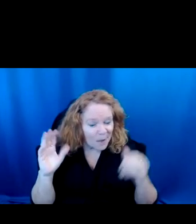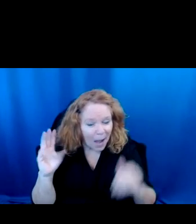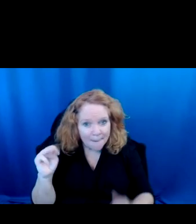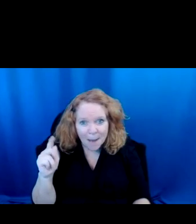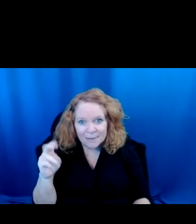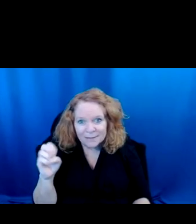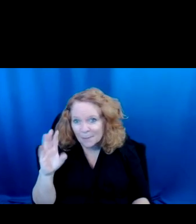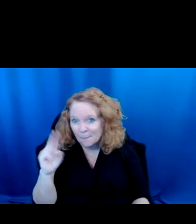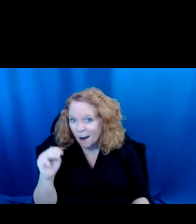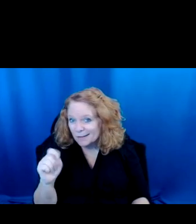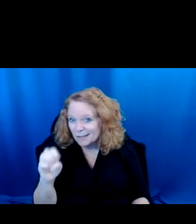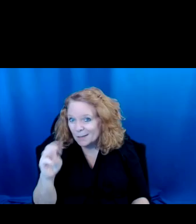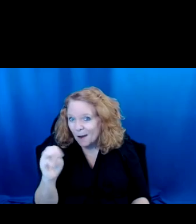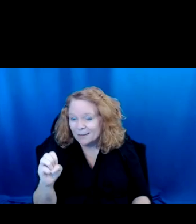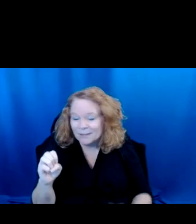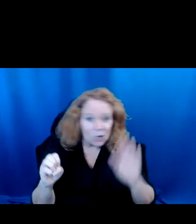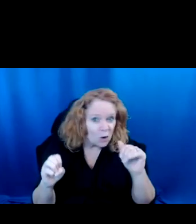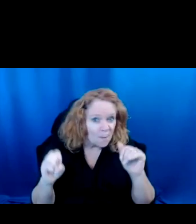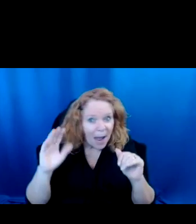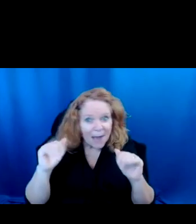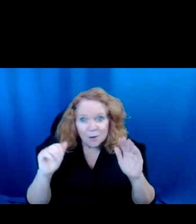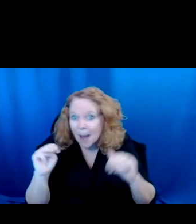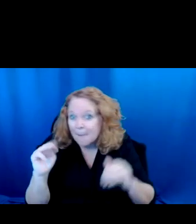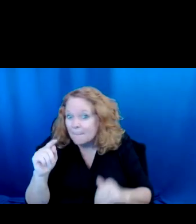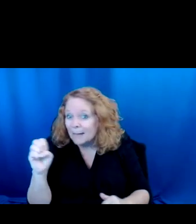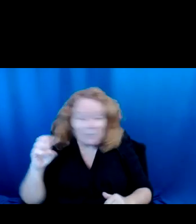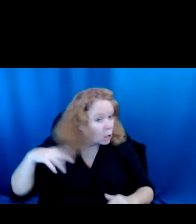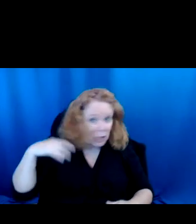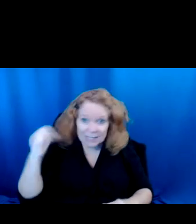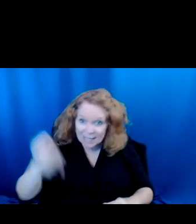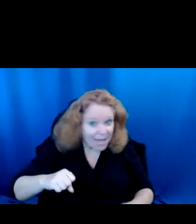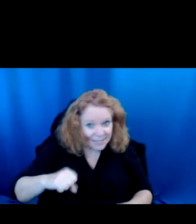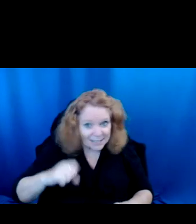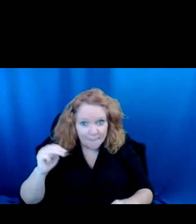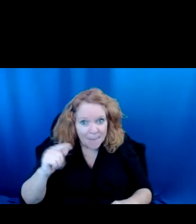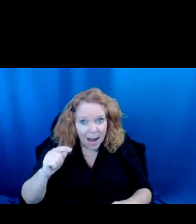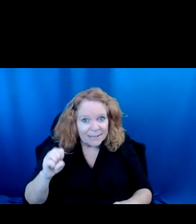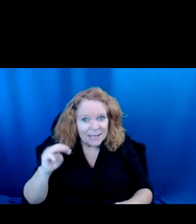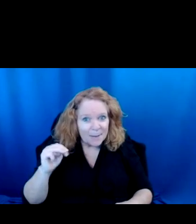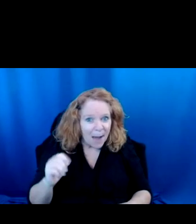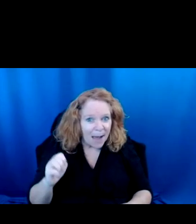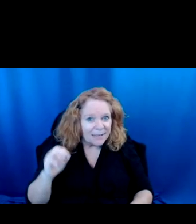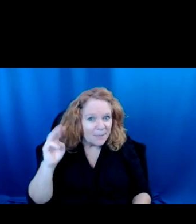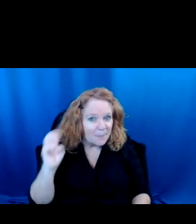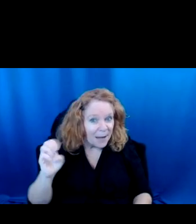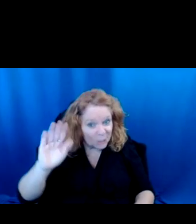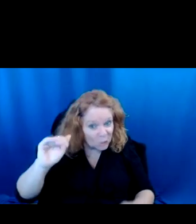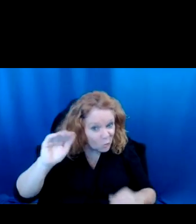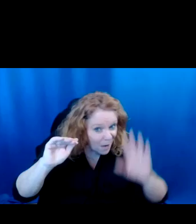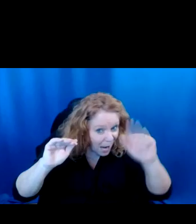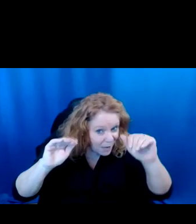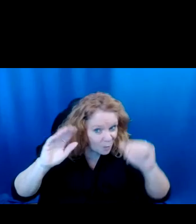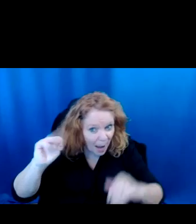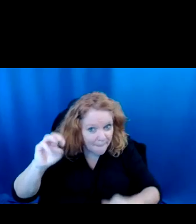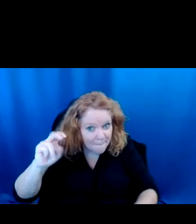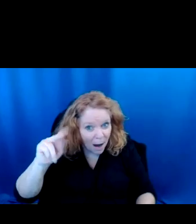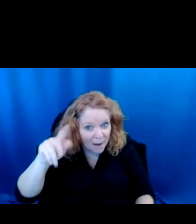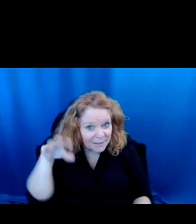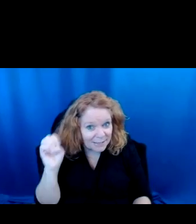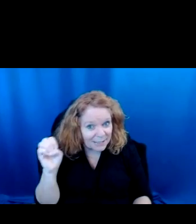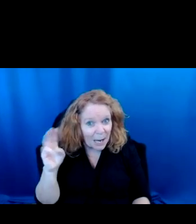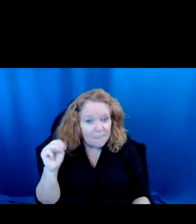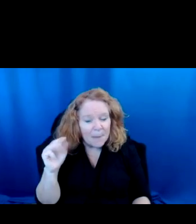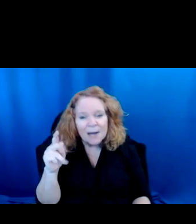Monty, Monty, Monty, goodbye, Monty, Monty. Yes, a Monty, Monty, goodbye, goodbye, goodbye, Monty,